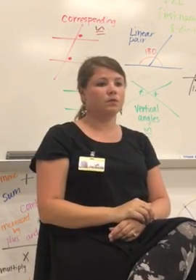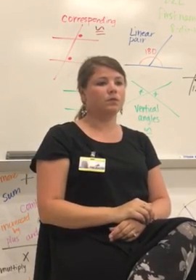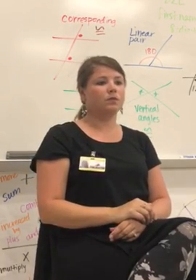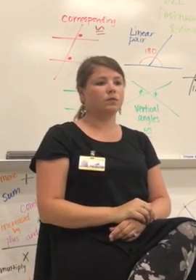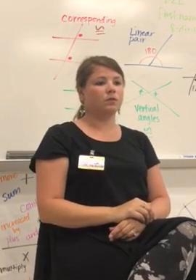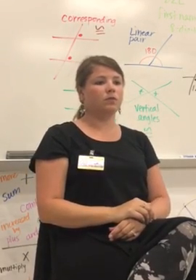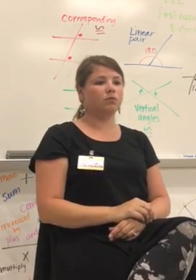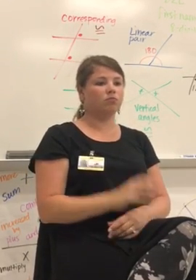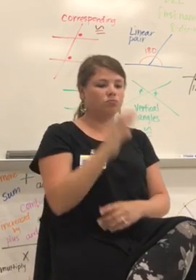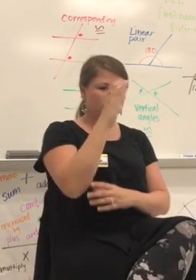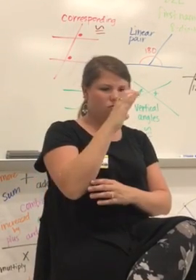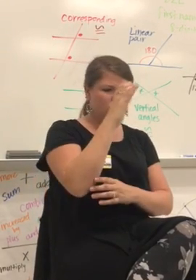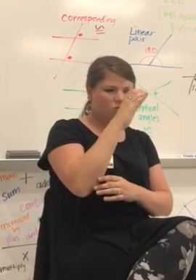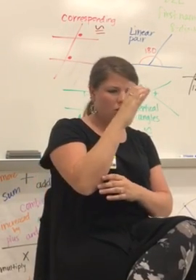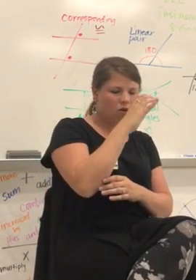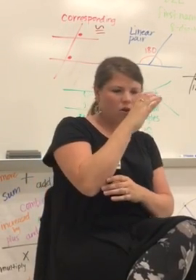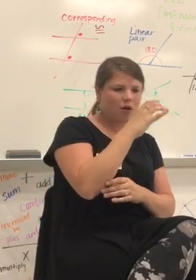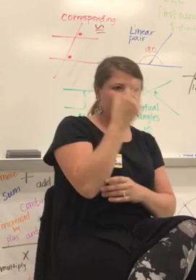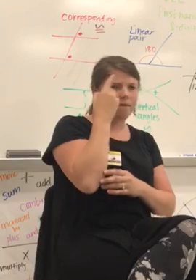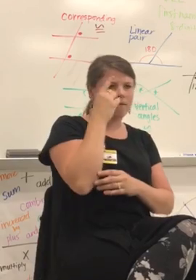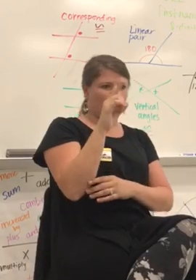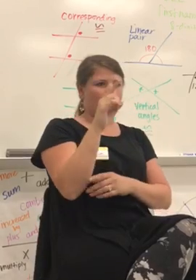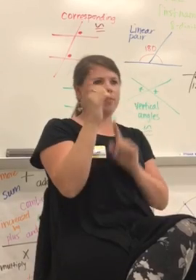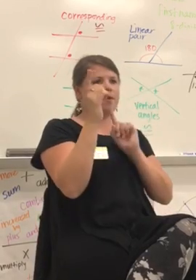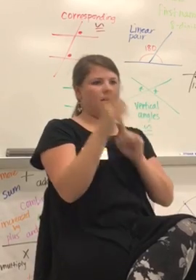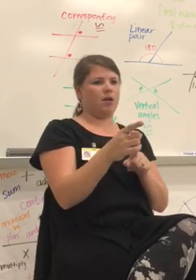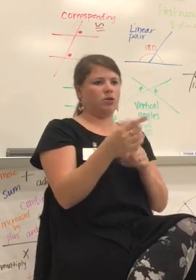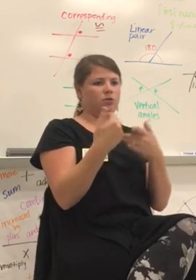answer that has centimeters cubed. Aaron, tell me what you get.